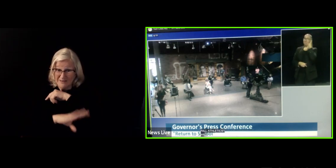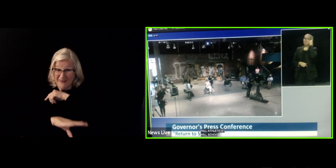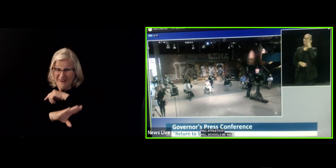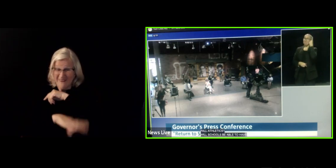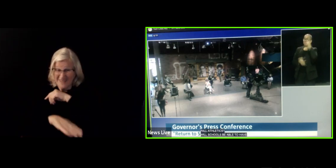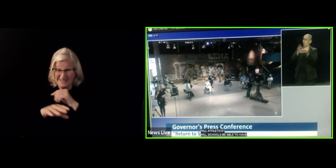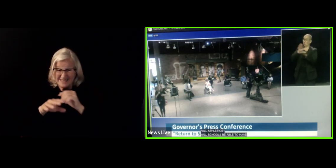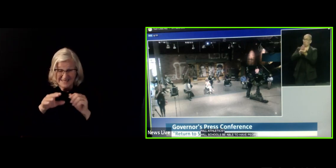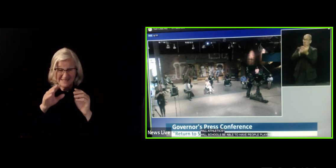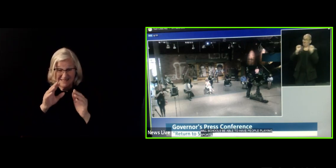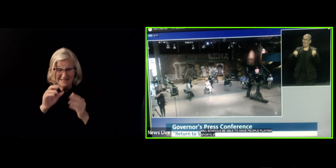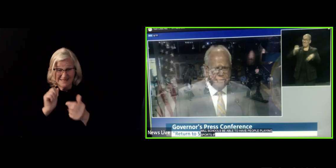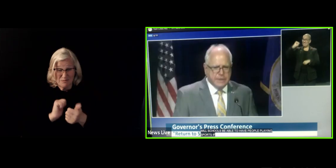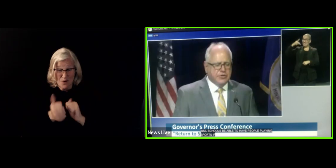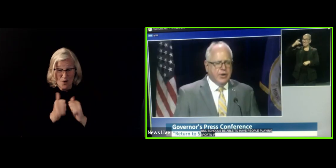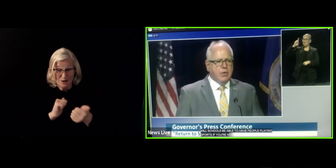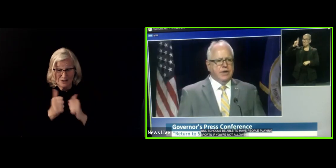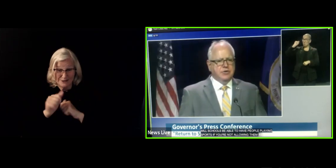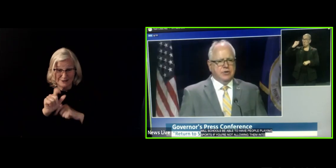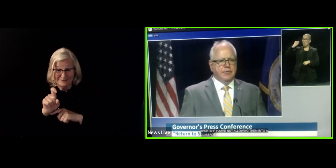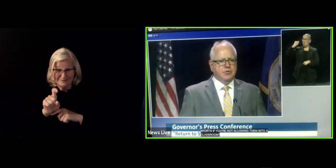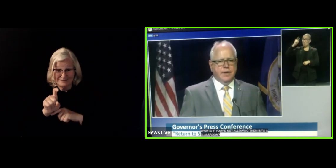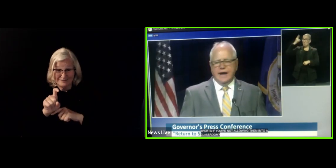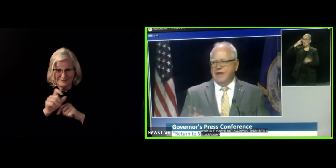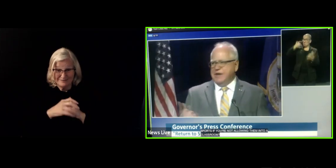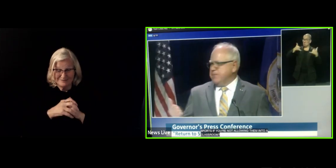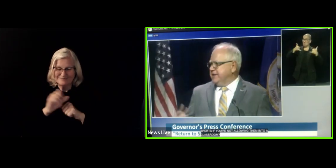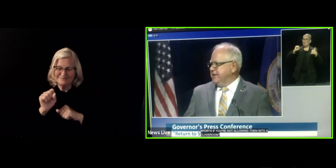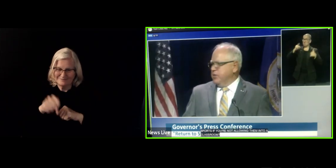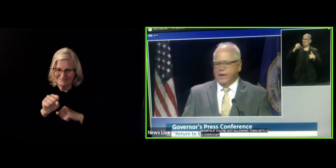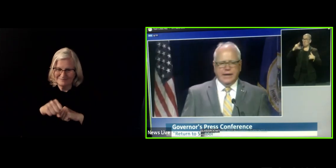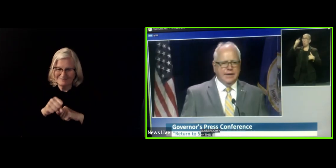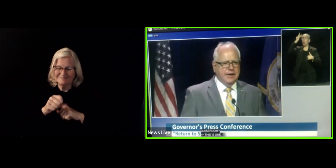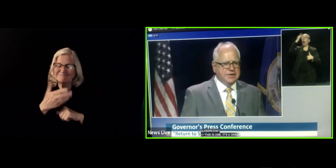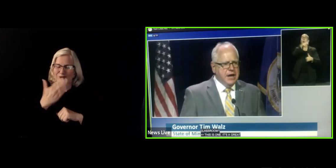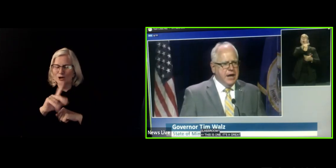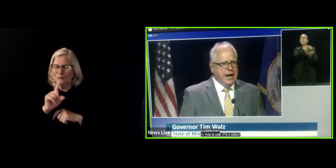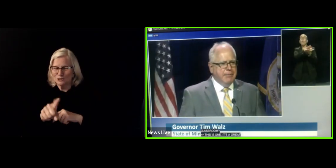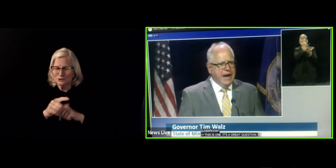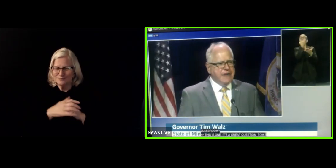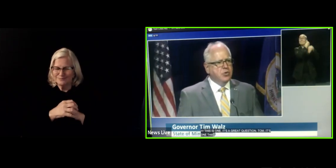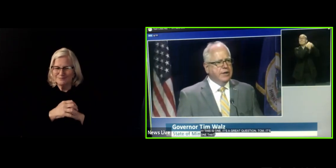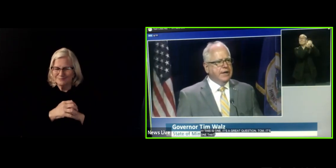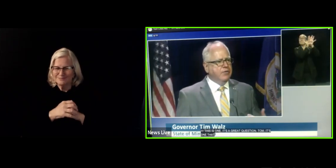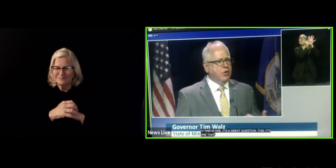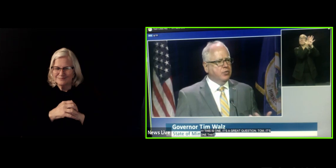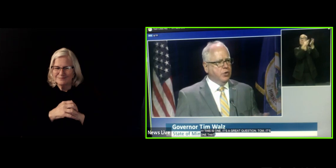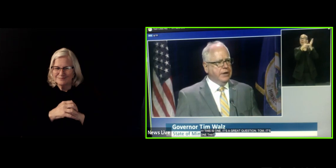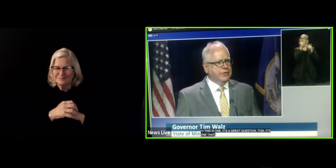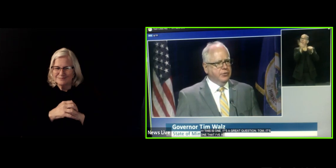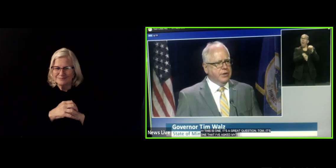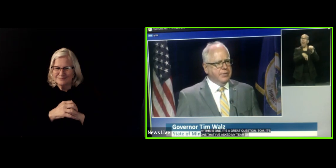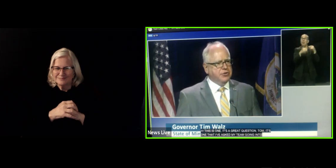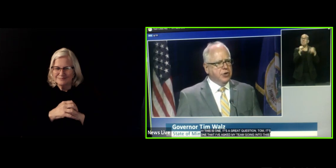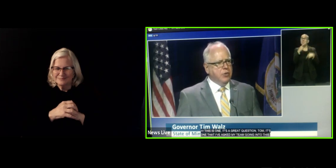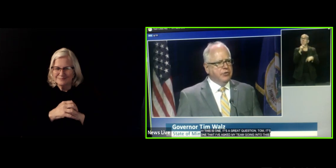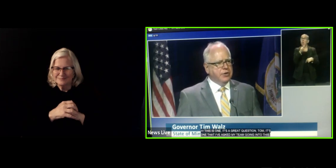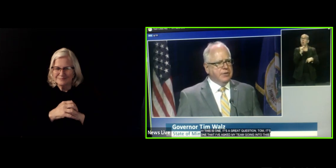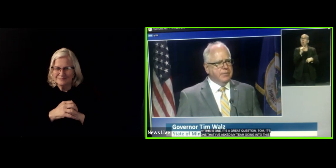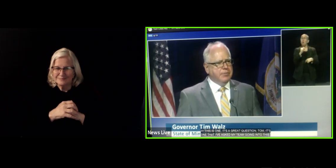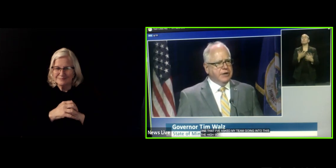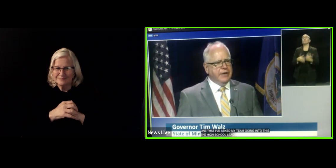a classroom? This is one, and it's a great question, Tom. It's one that I've asked my team going into this. The high school league, and of course, working through Commissioner Tomes